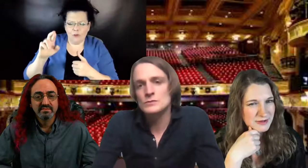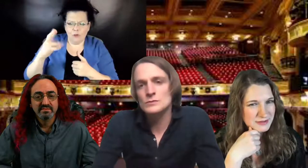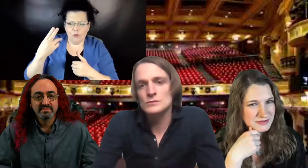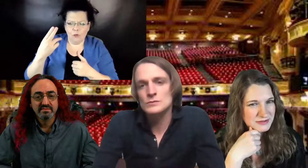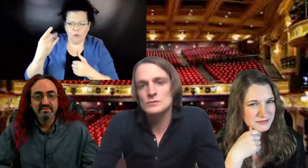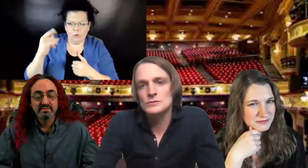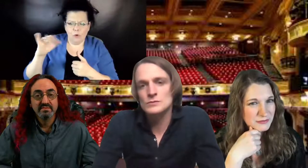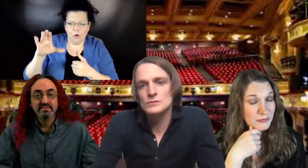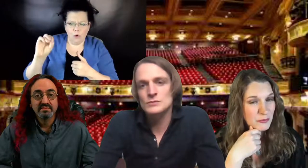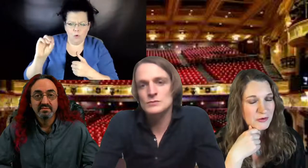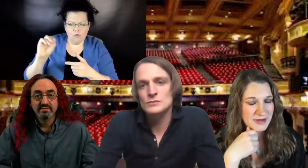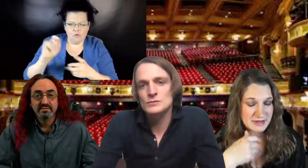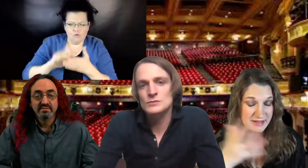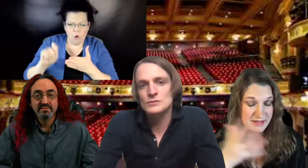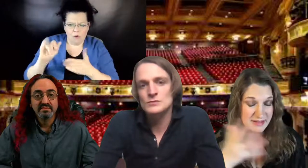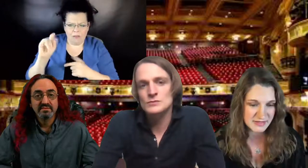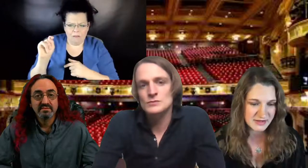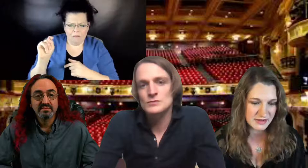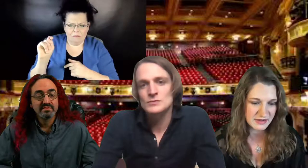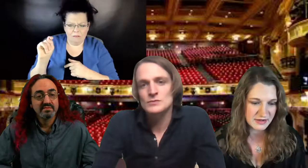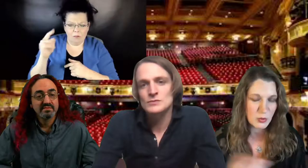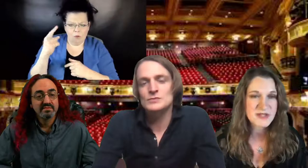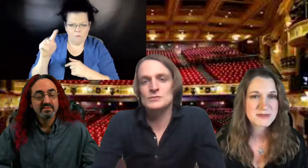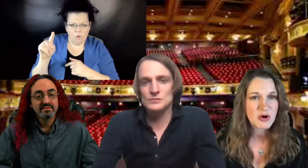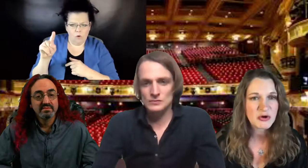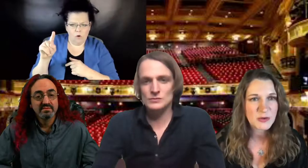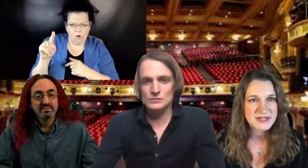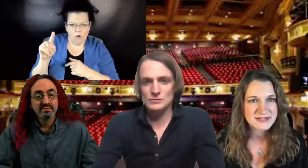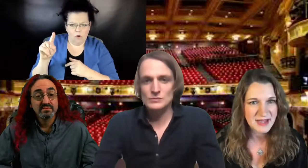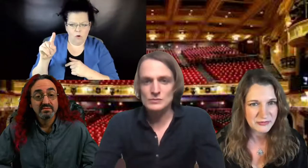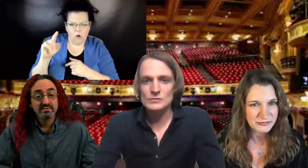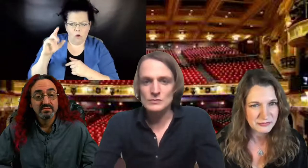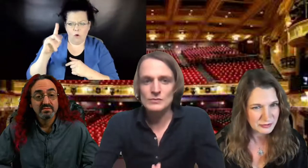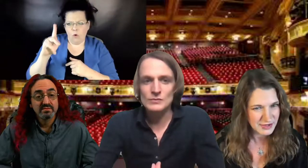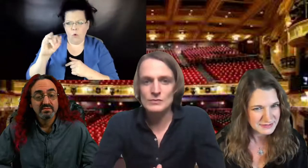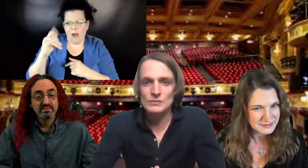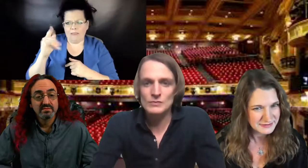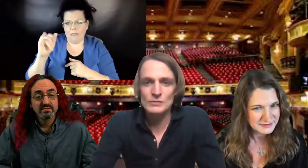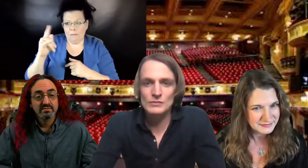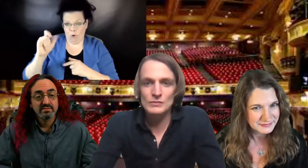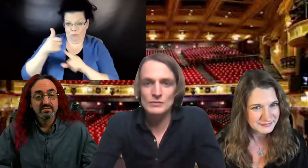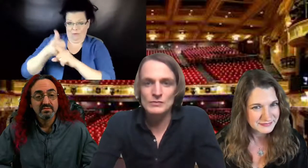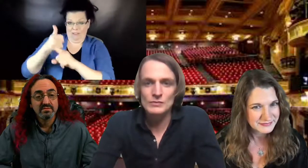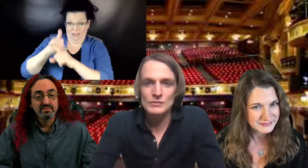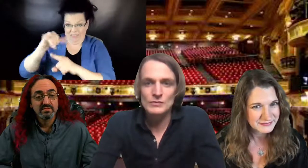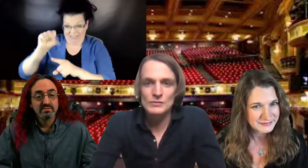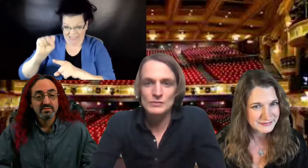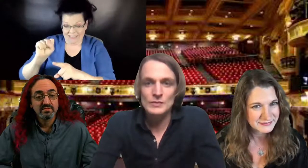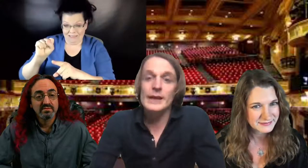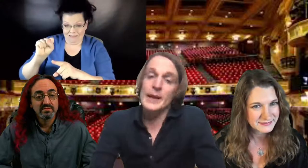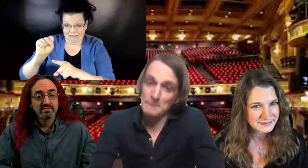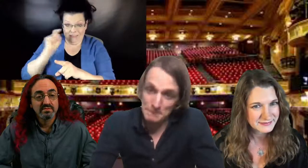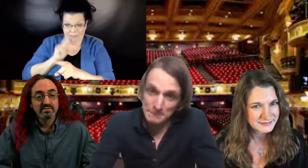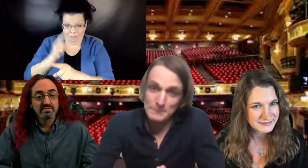wrote it for that, Quasimodo is deaf, correct?